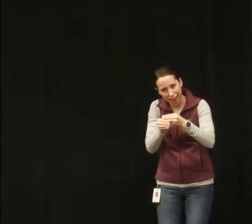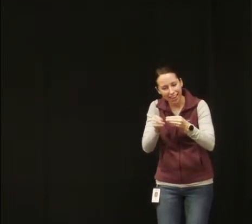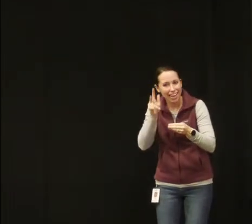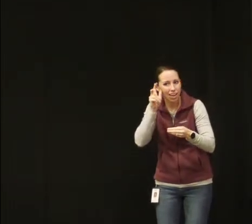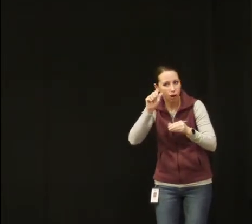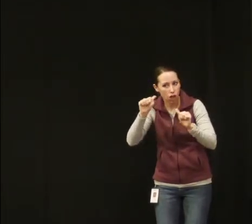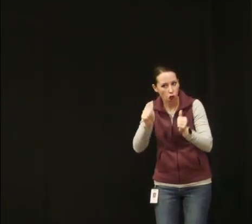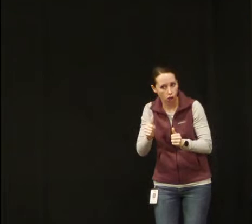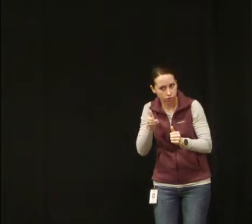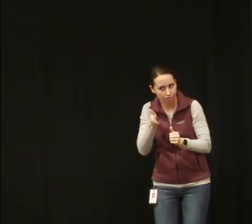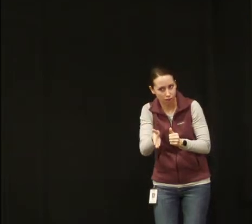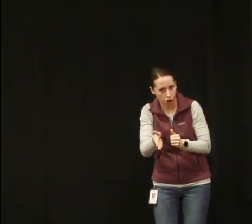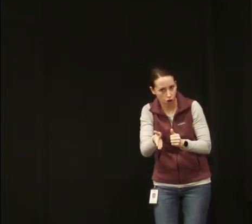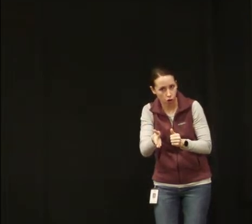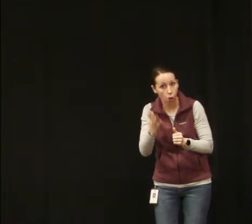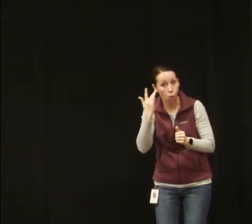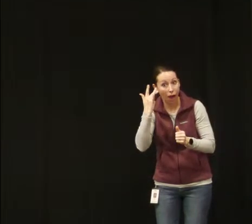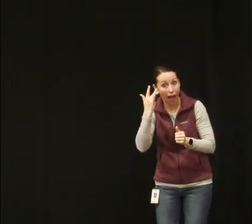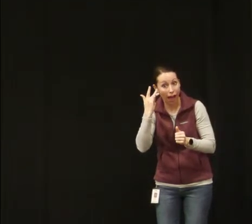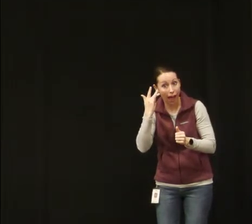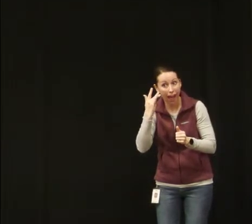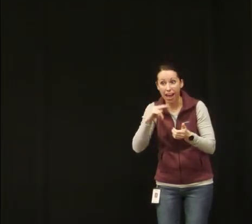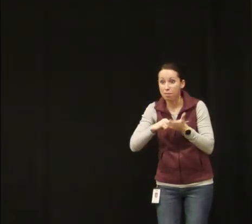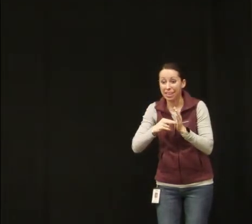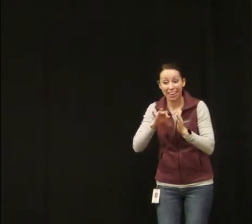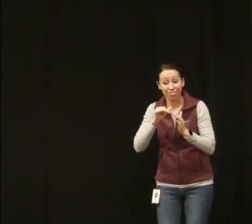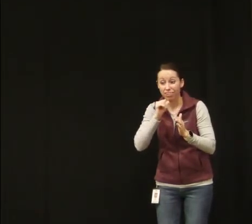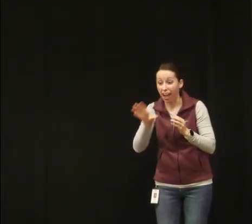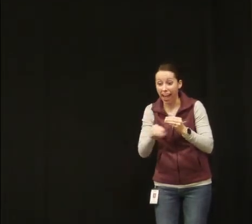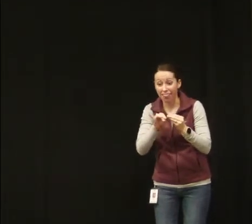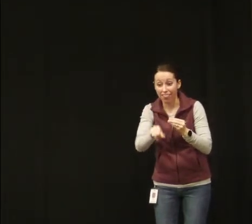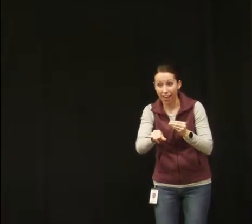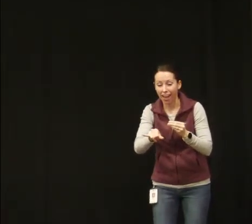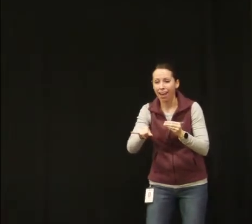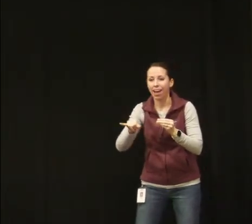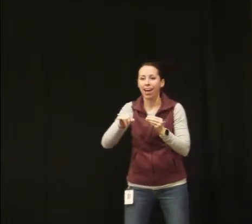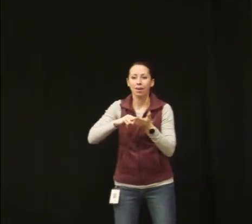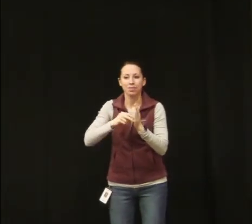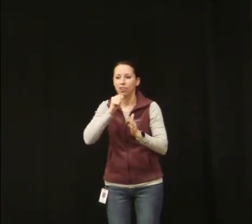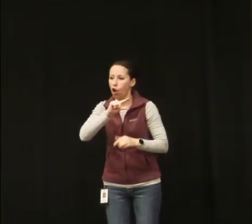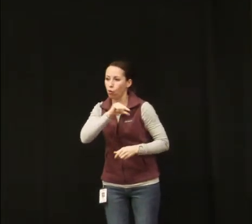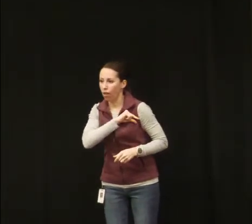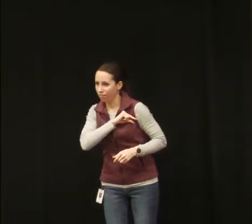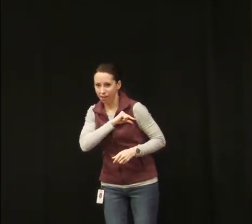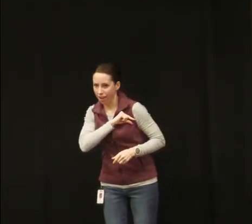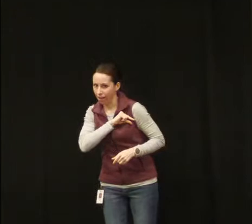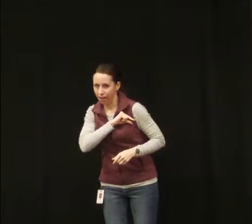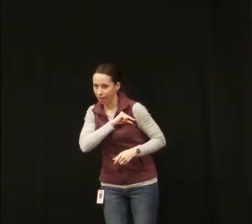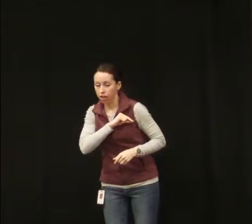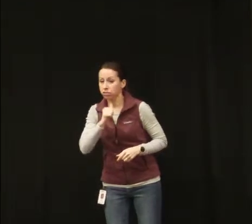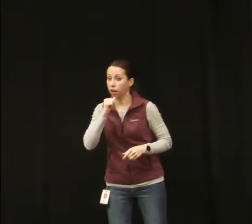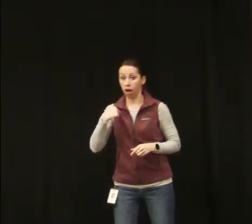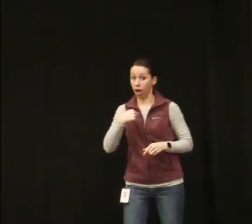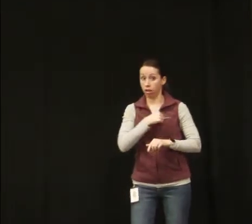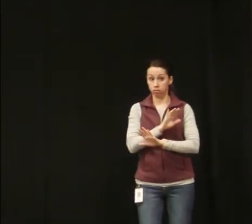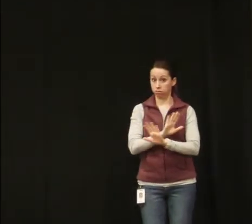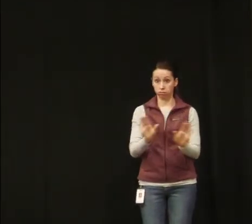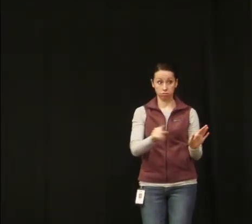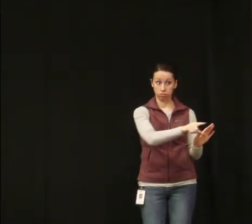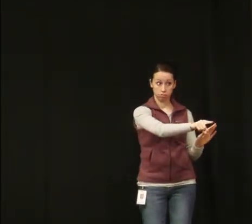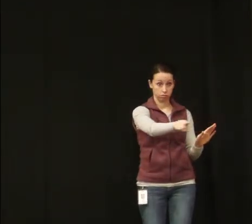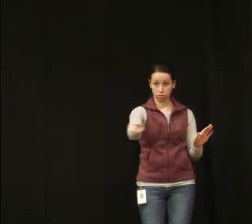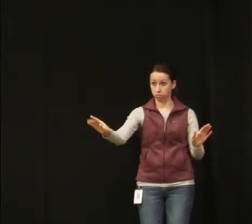because otherwise they don't qualify. And that's not us. That's not any of